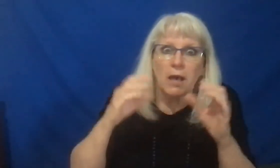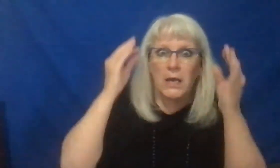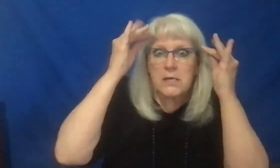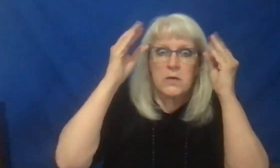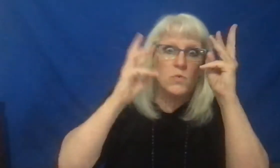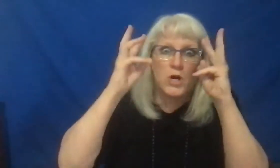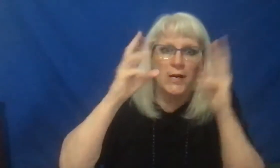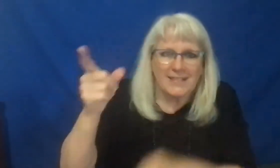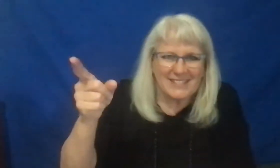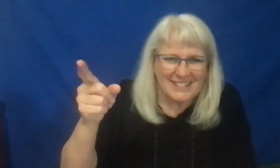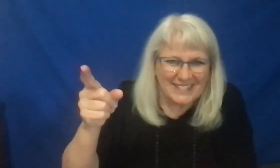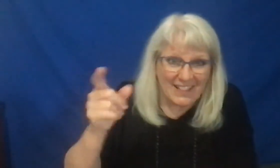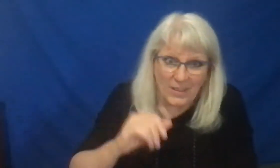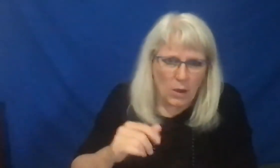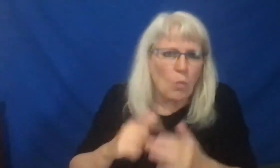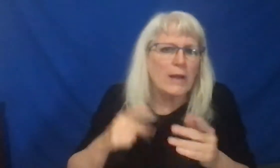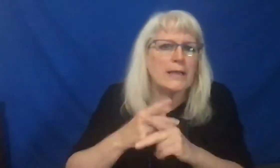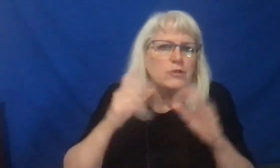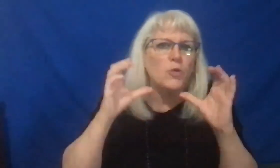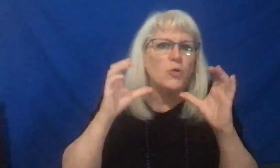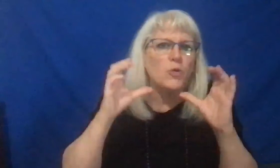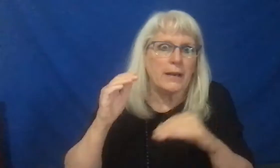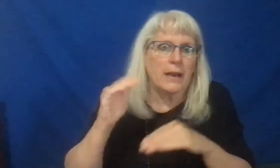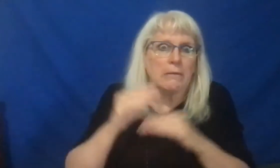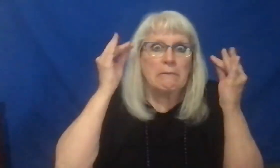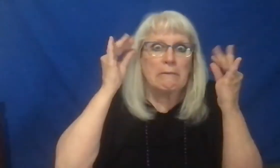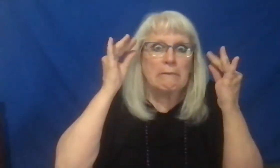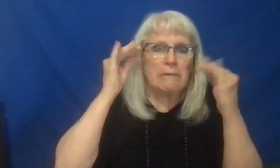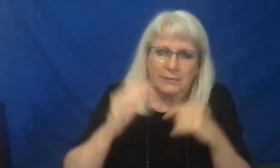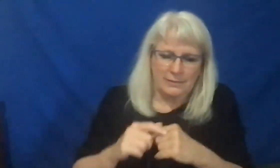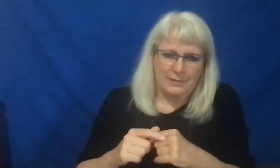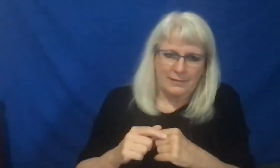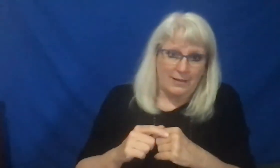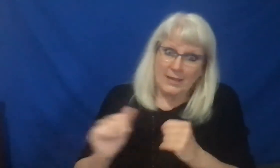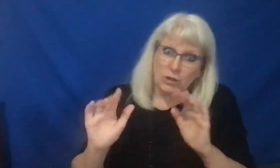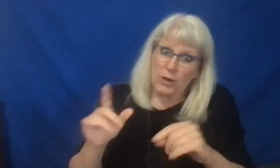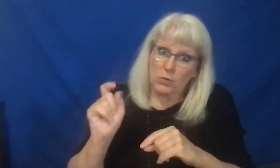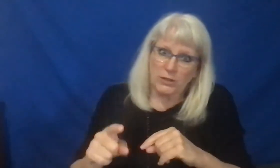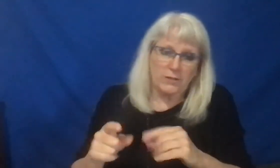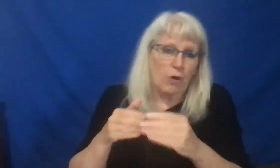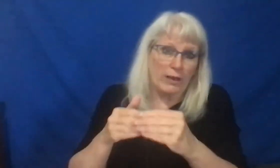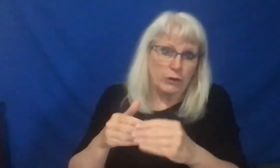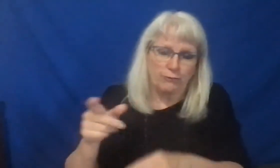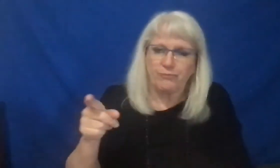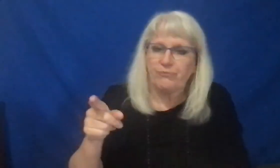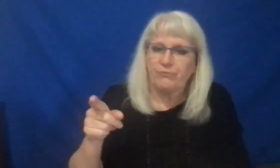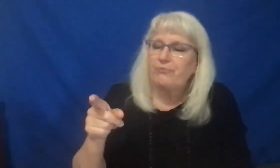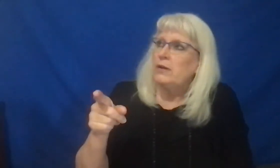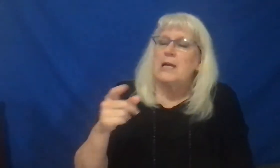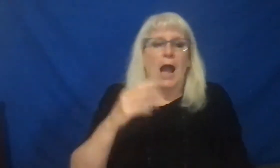Because that just is a great question to ask somebody who's in a position of leadership, I think. And he said, I think a lot about, do